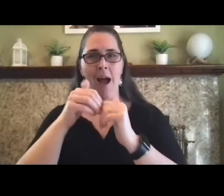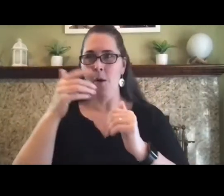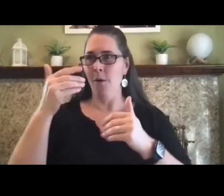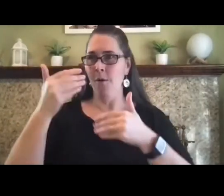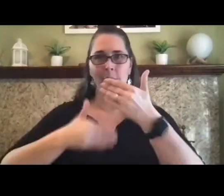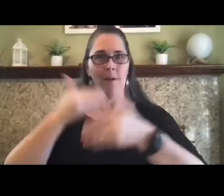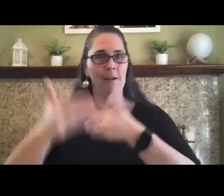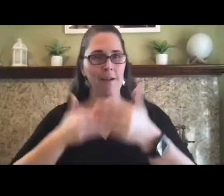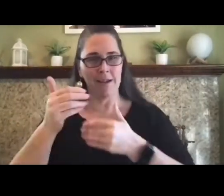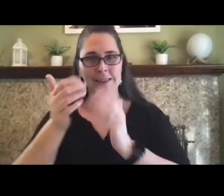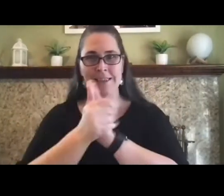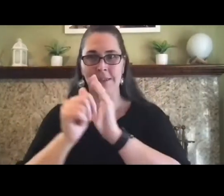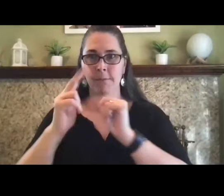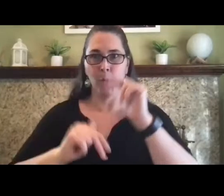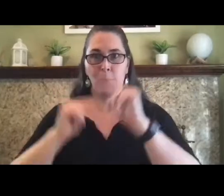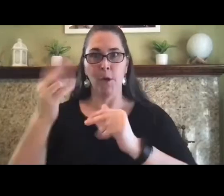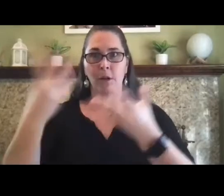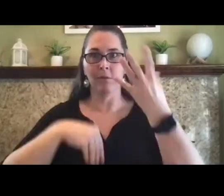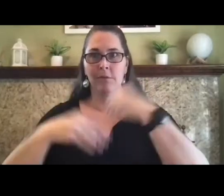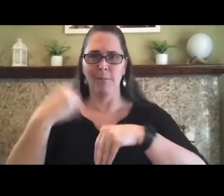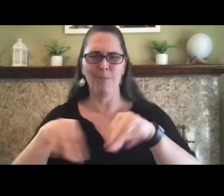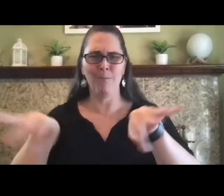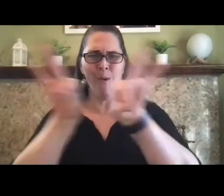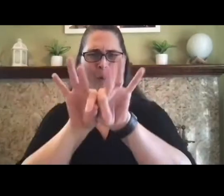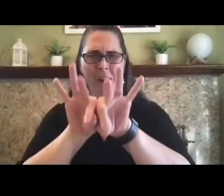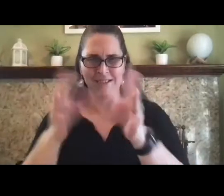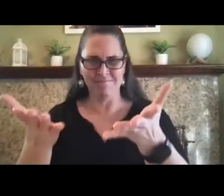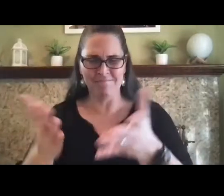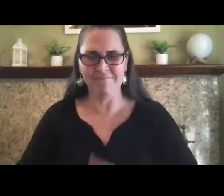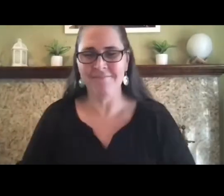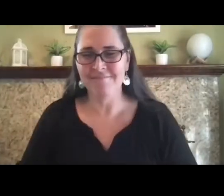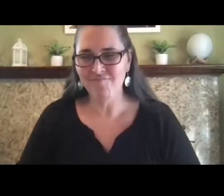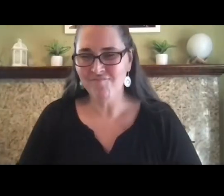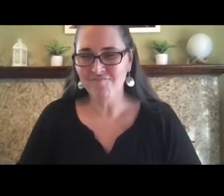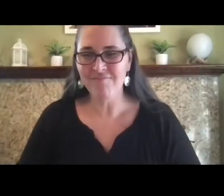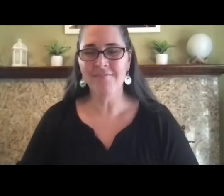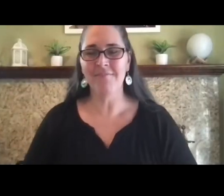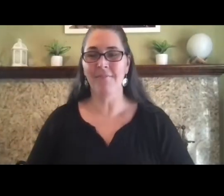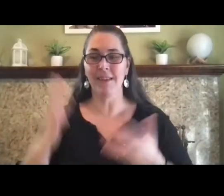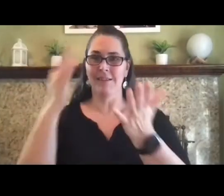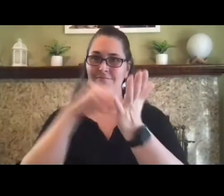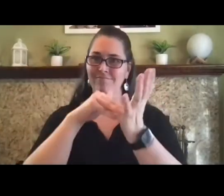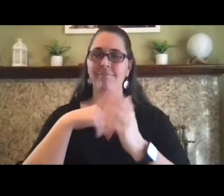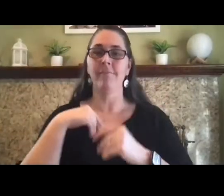so you can get an idea of the importance of building skills from experience.